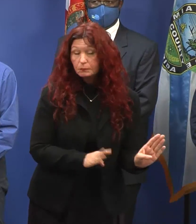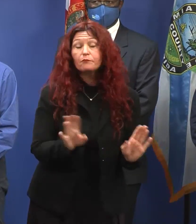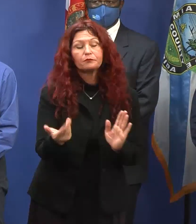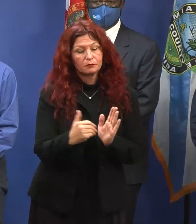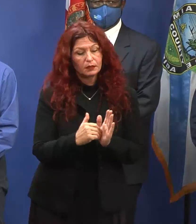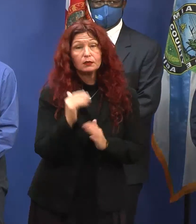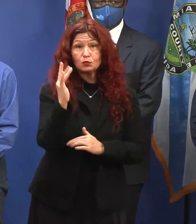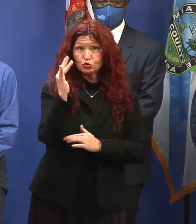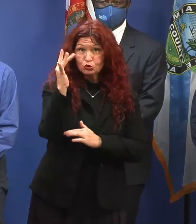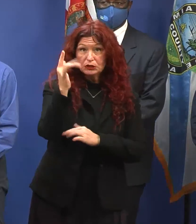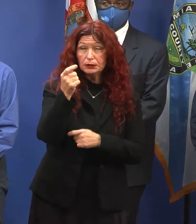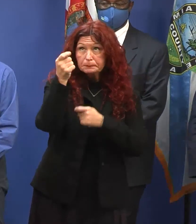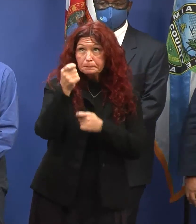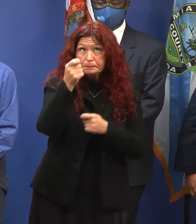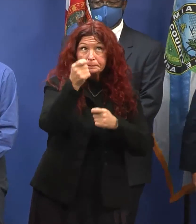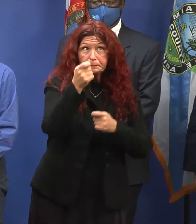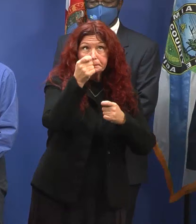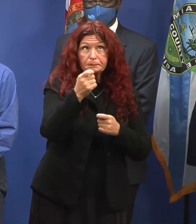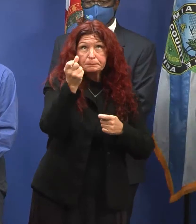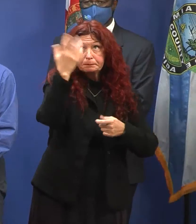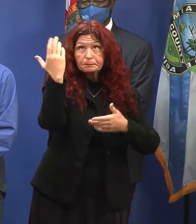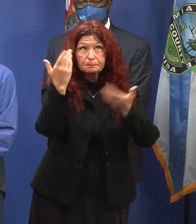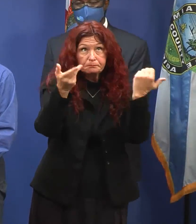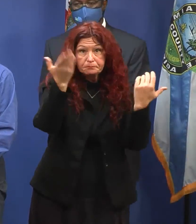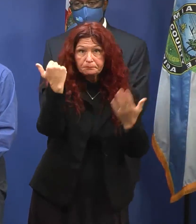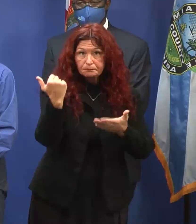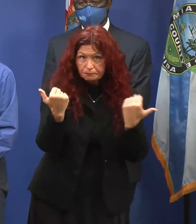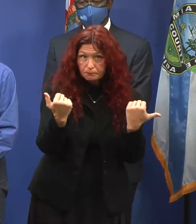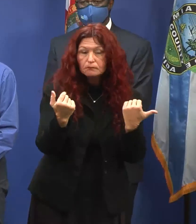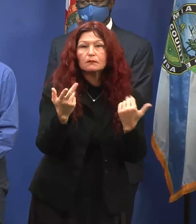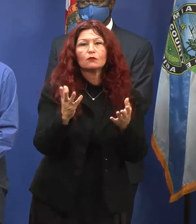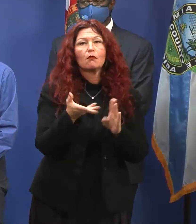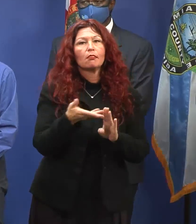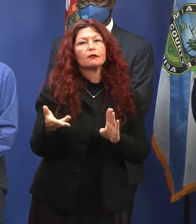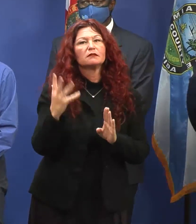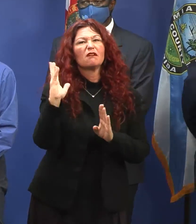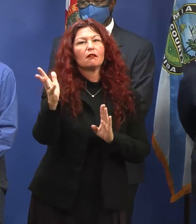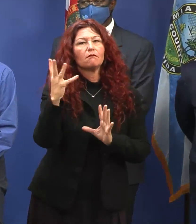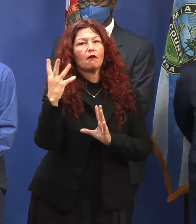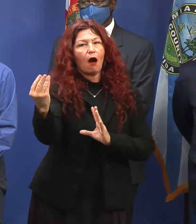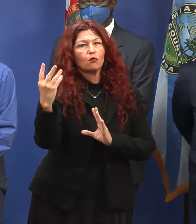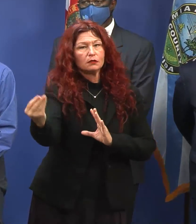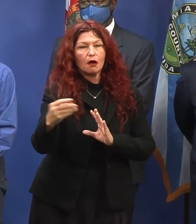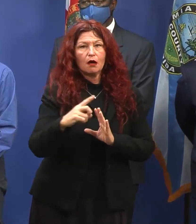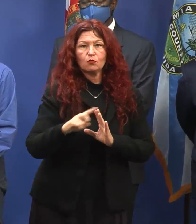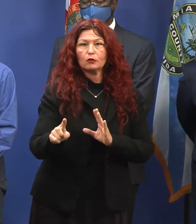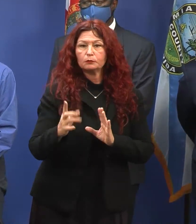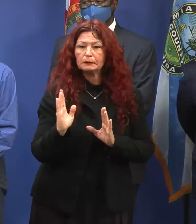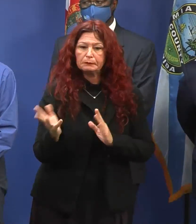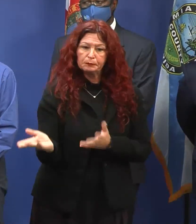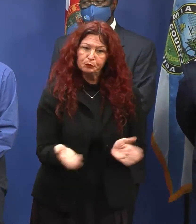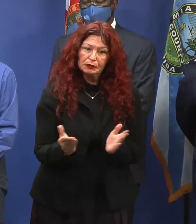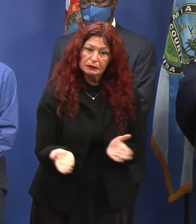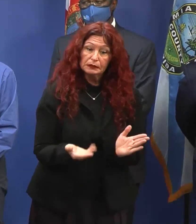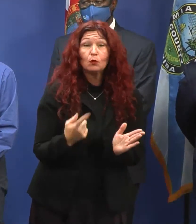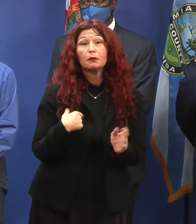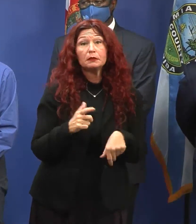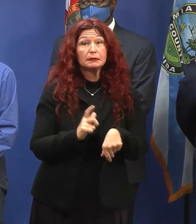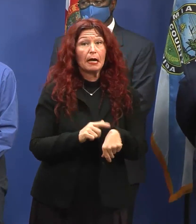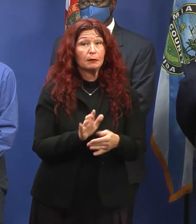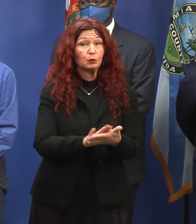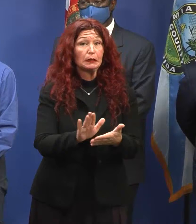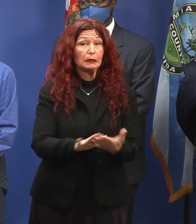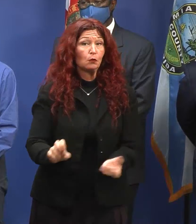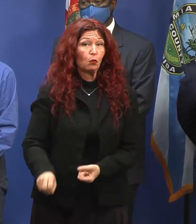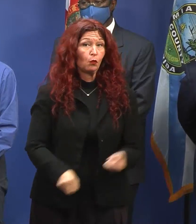trees, pick up all those things in the yard that you don't want to leave for last minute to start picking up, and maybe throw them away at the dump, or the things that